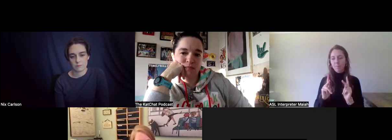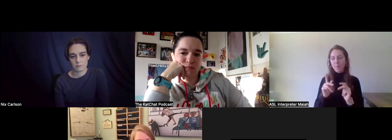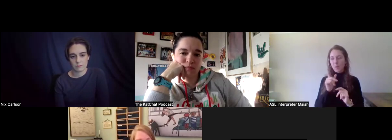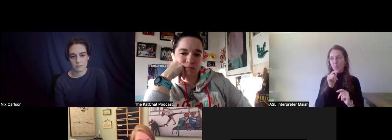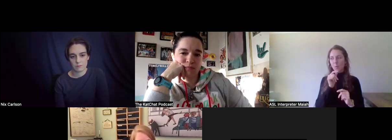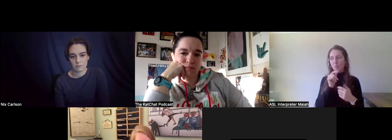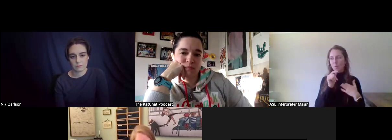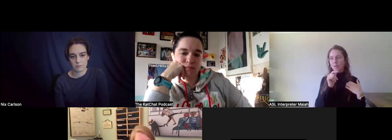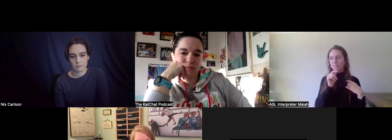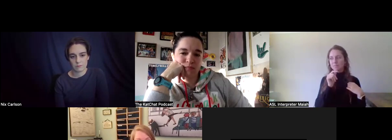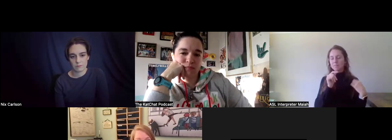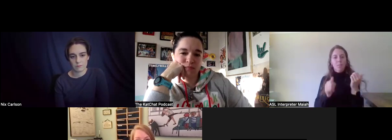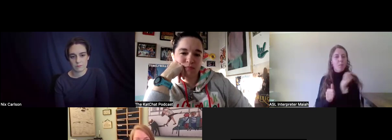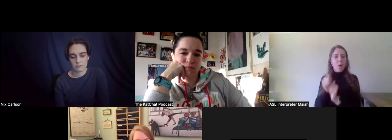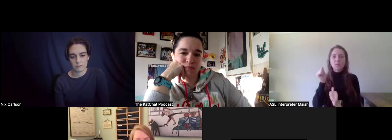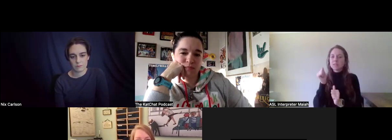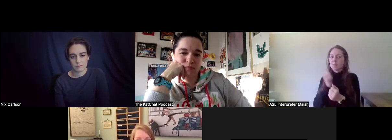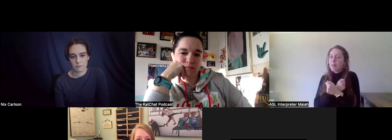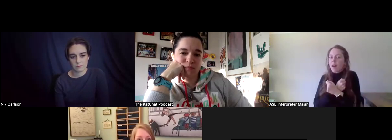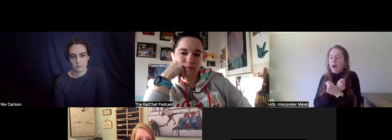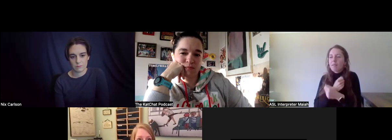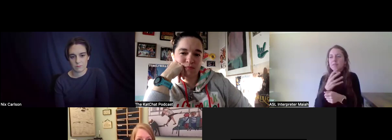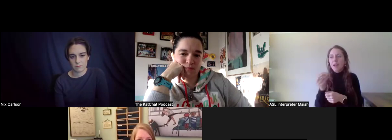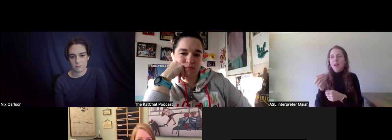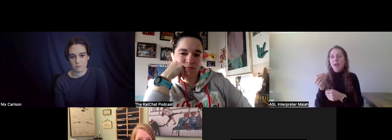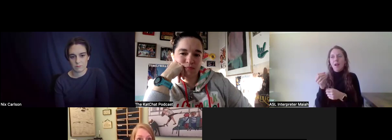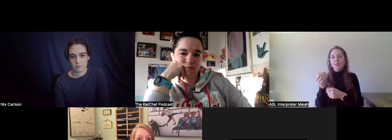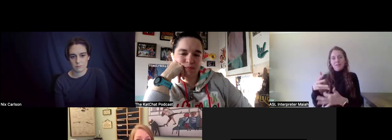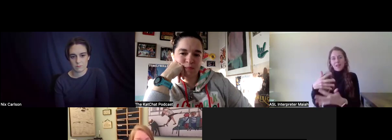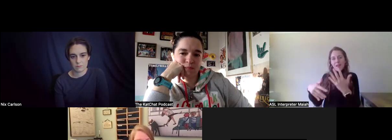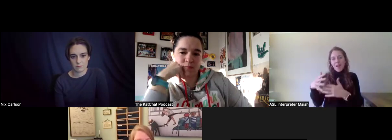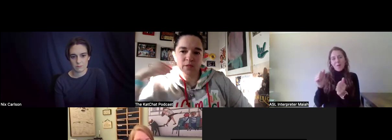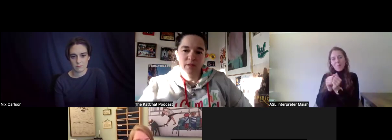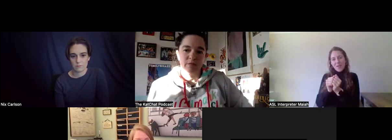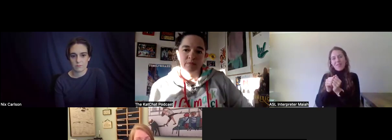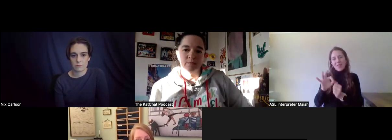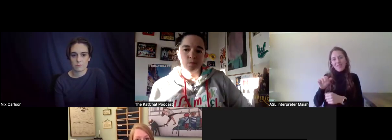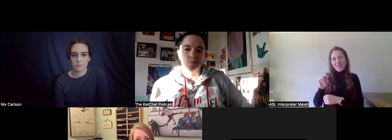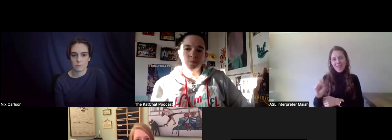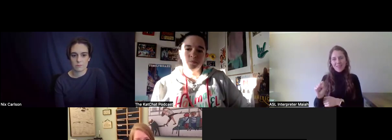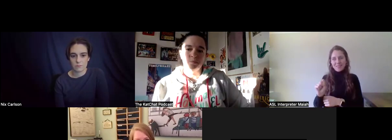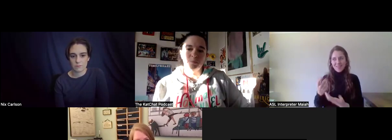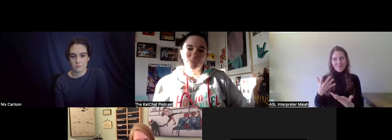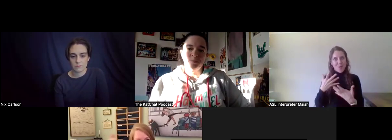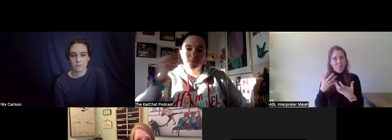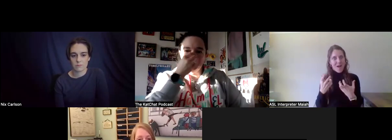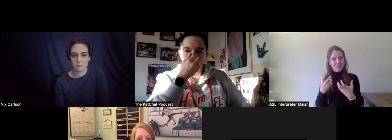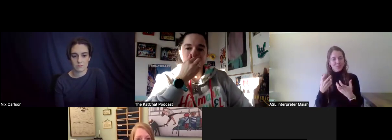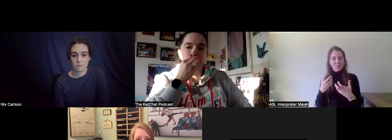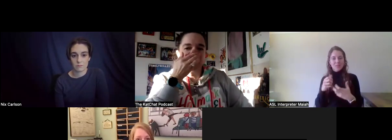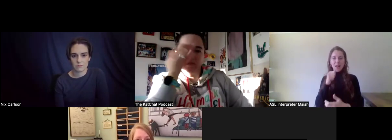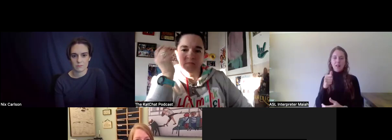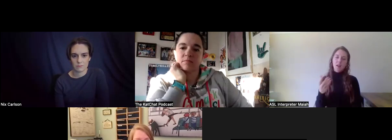beloved and who spend time with their fans and want to. It's not like, hey, here you